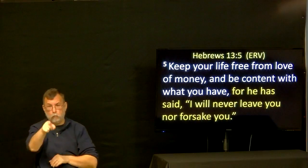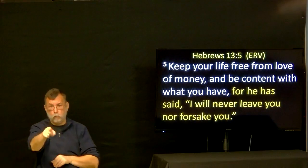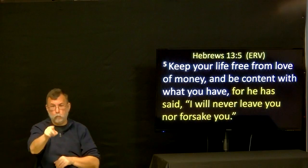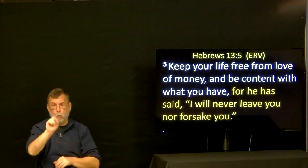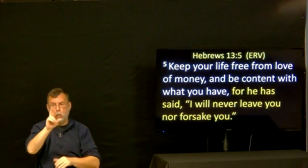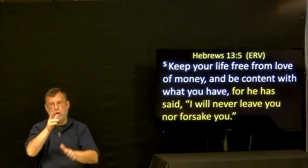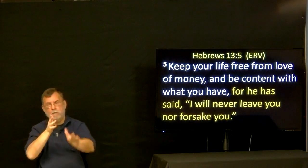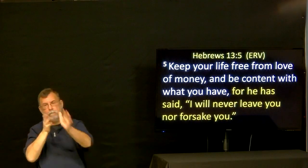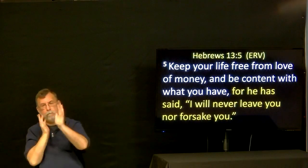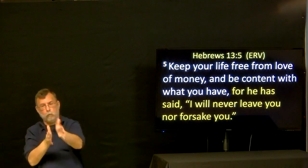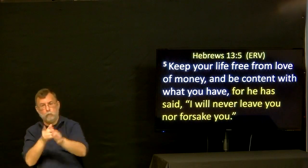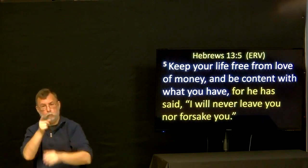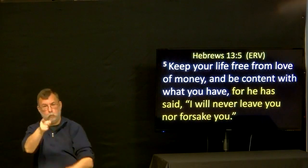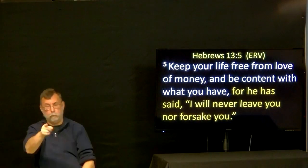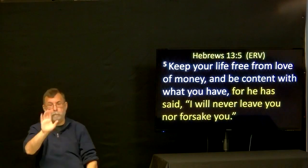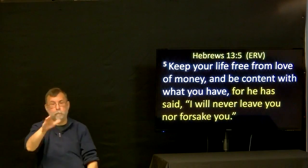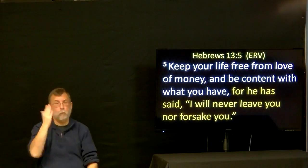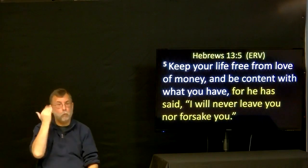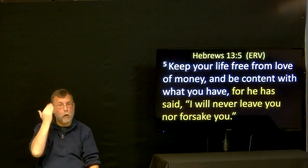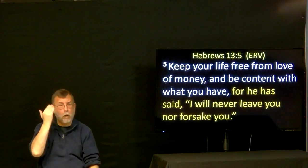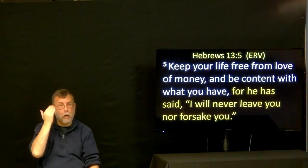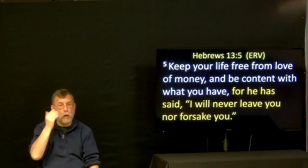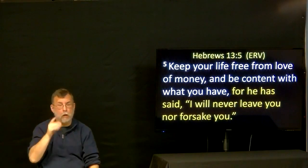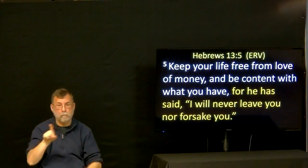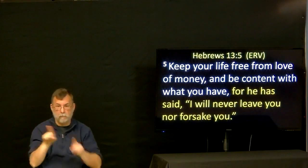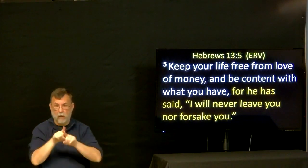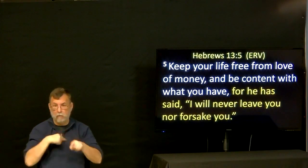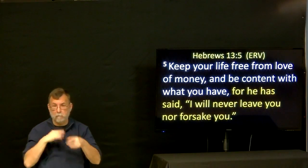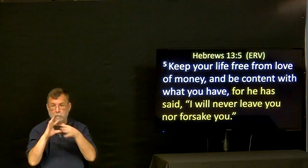that he will never leave you. He will never forsake you.